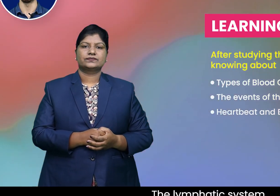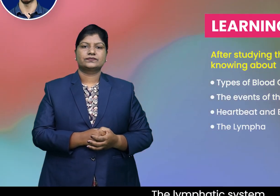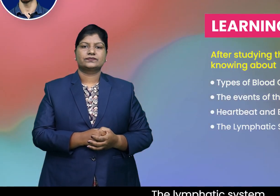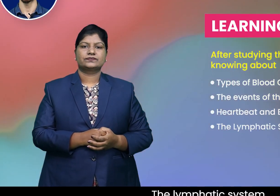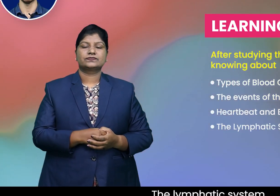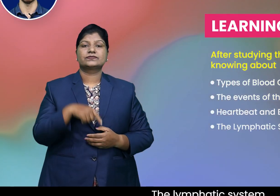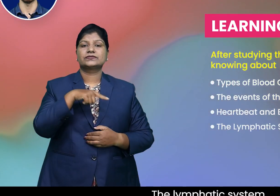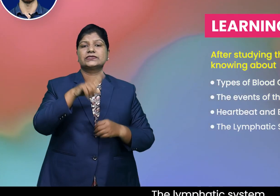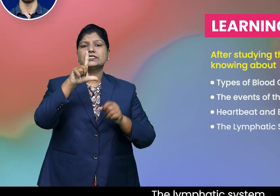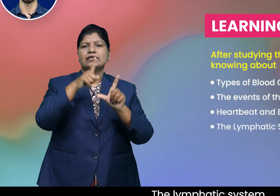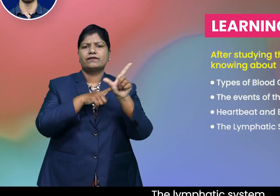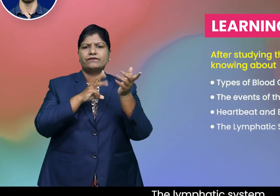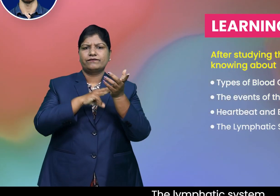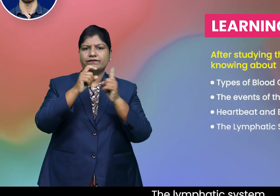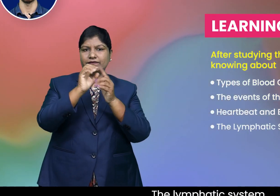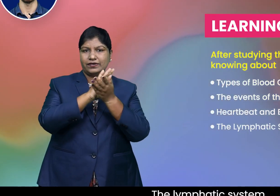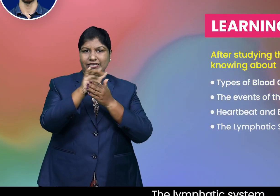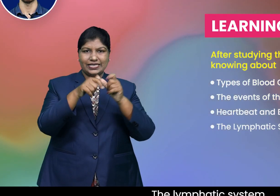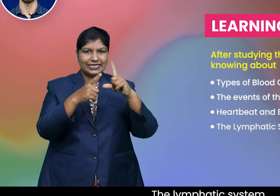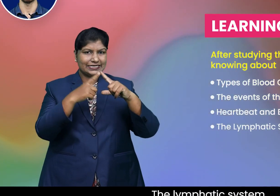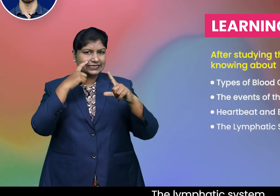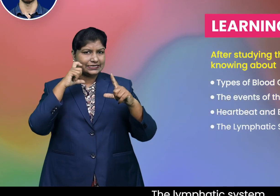the lymphatic system,